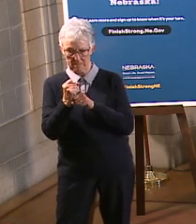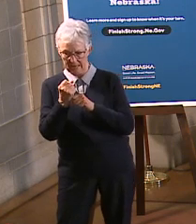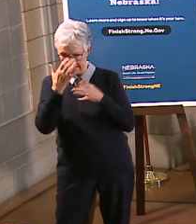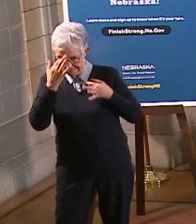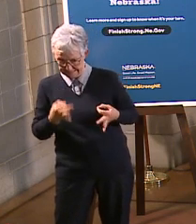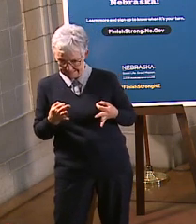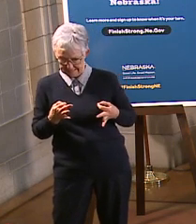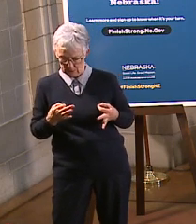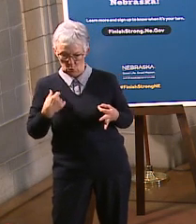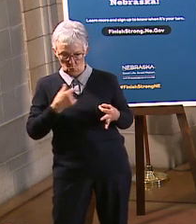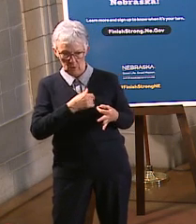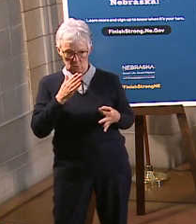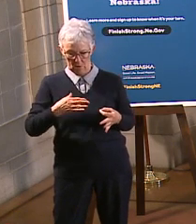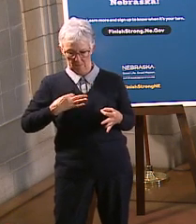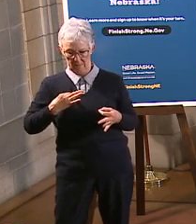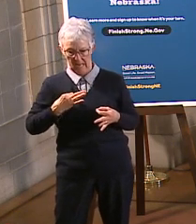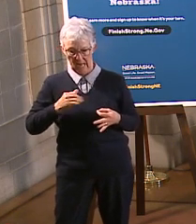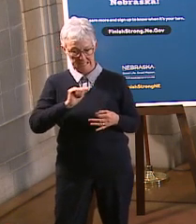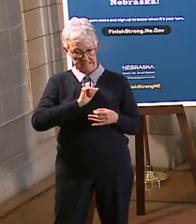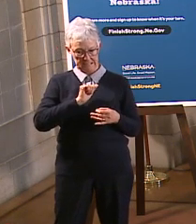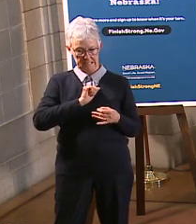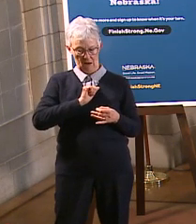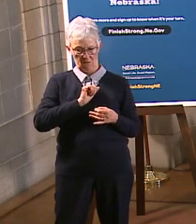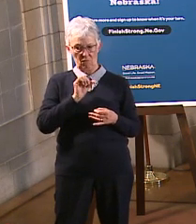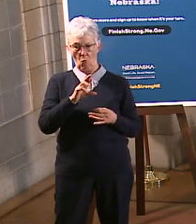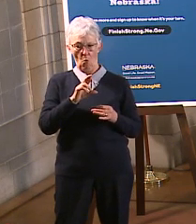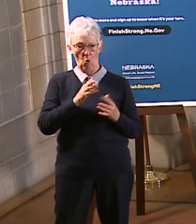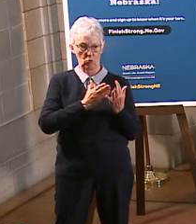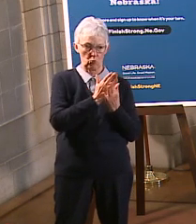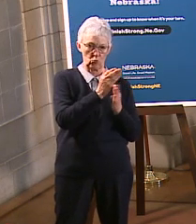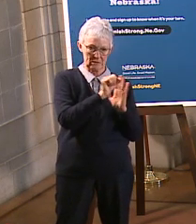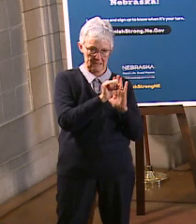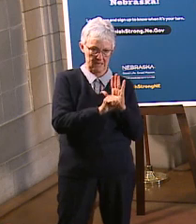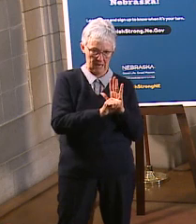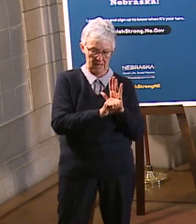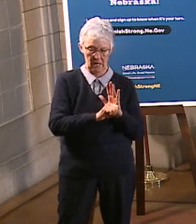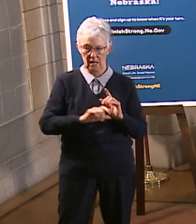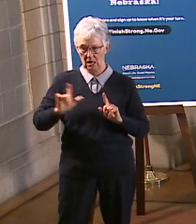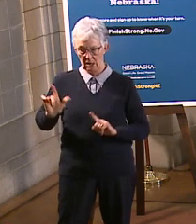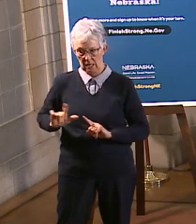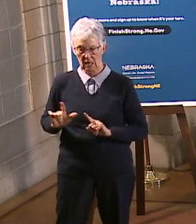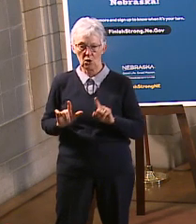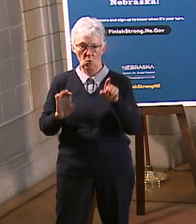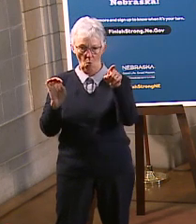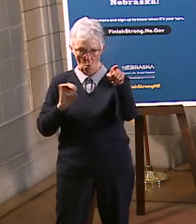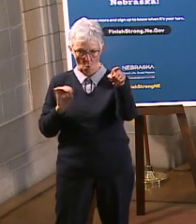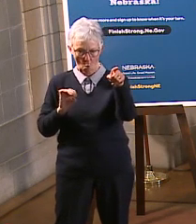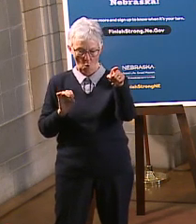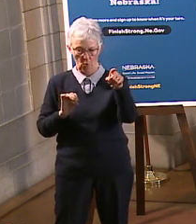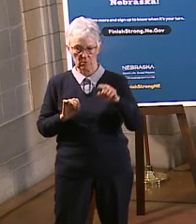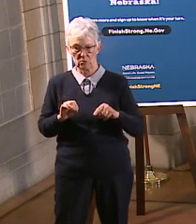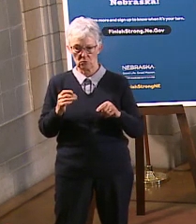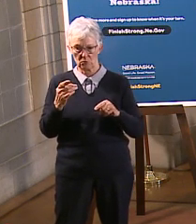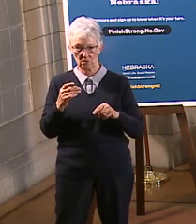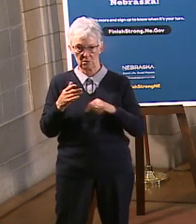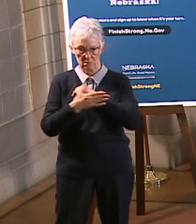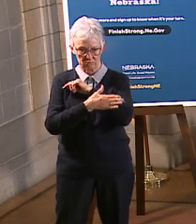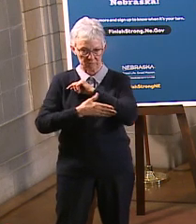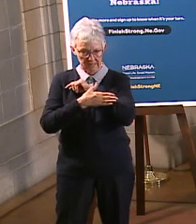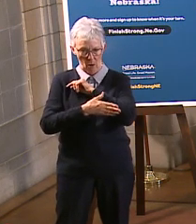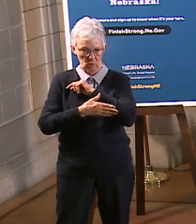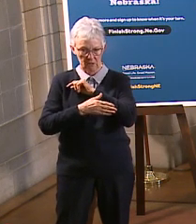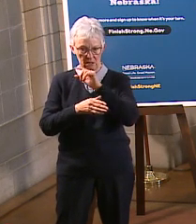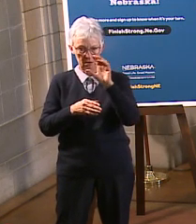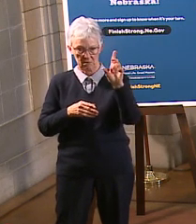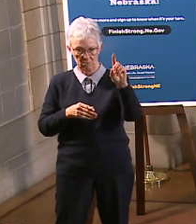not directly to the federal government. So the city of Lincoln, city of Omaha, Lancaster County, and Douglas County all made their